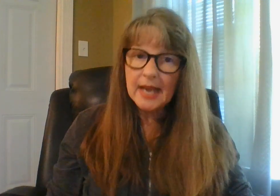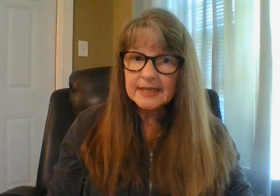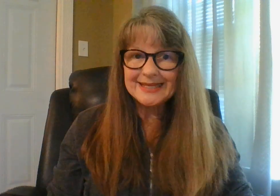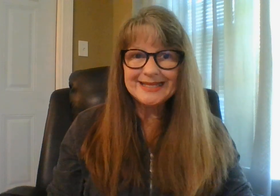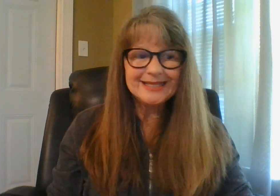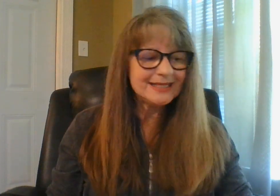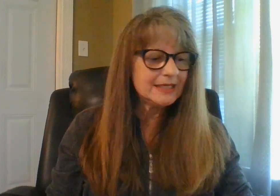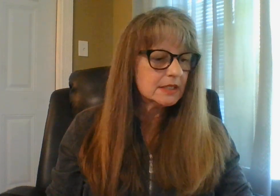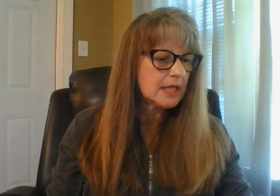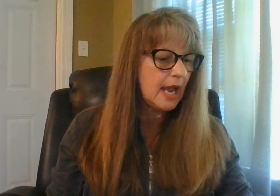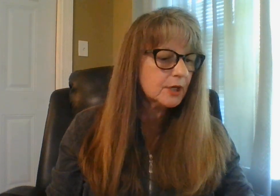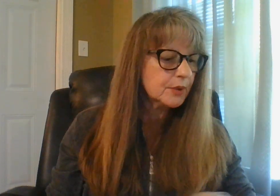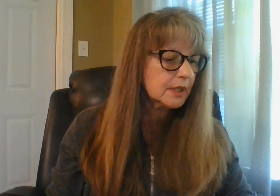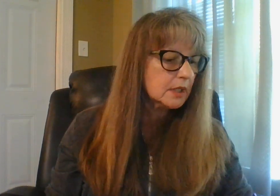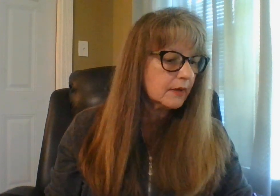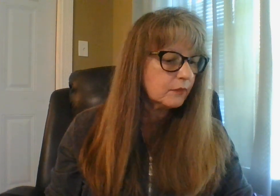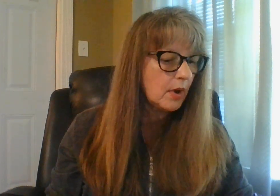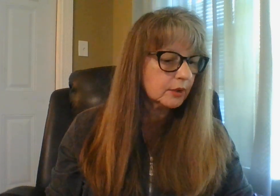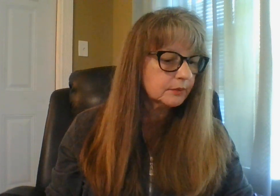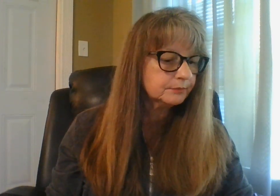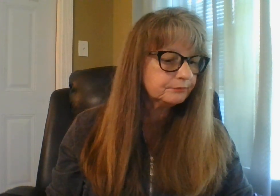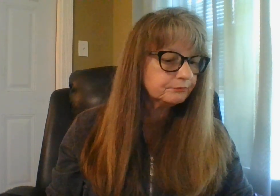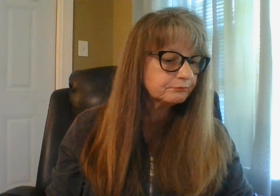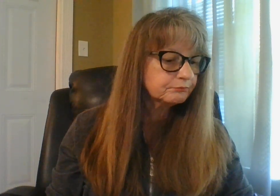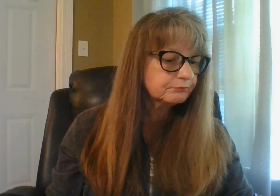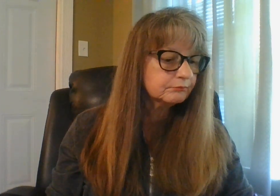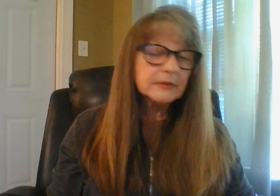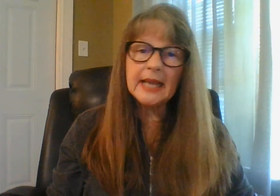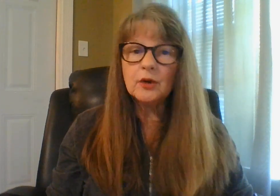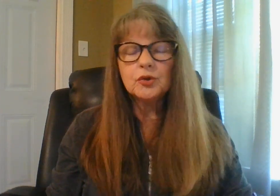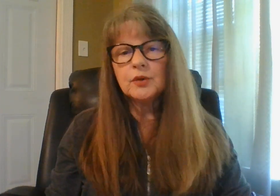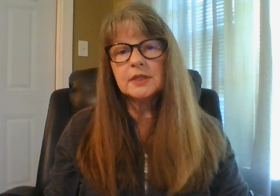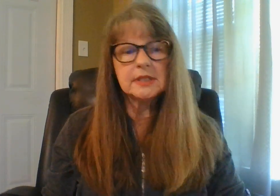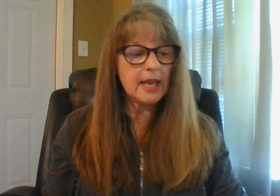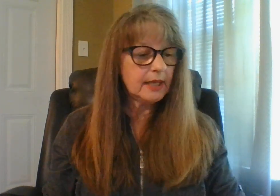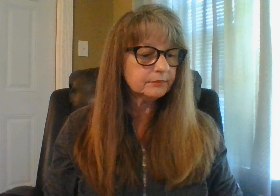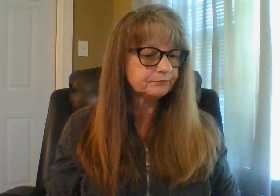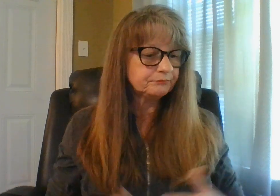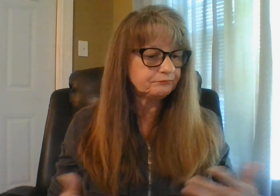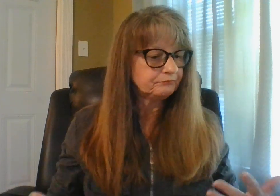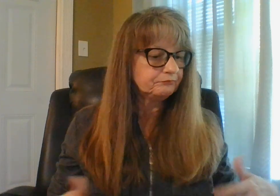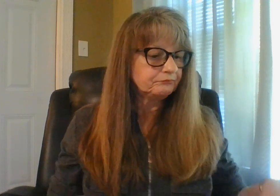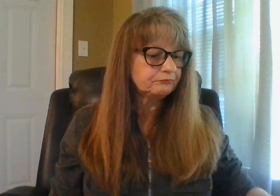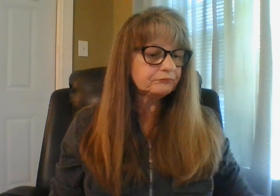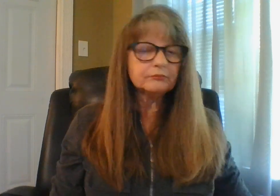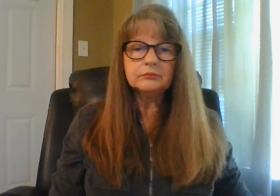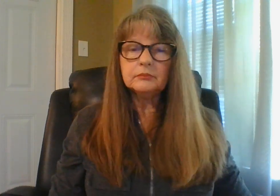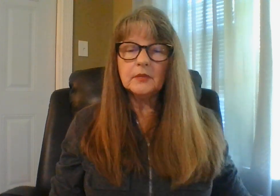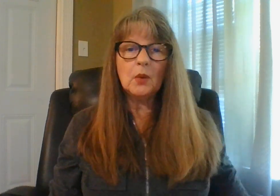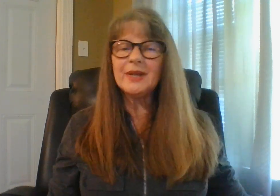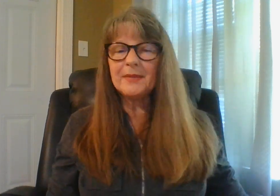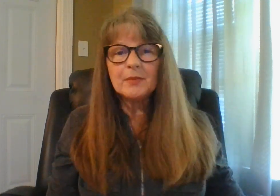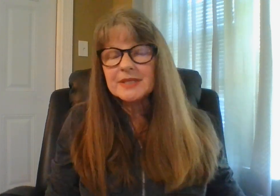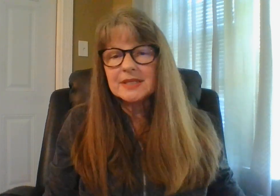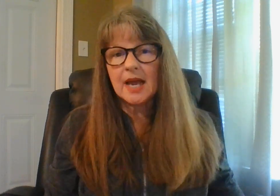next sentence is, I drink a lot of water. Now, you could say, well, I mean, what's the